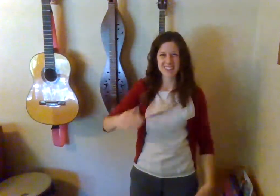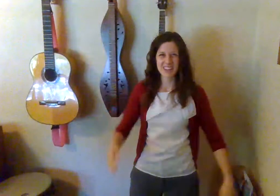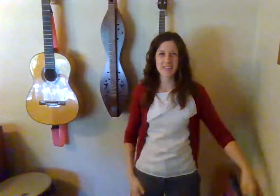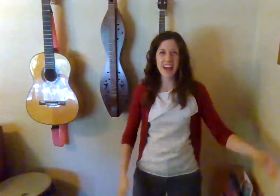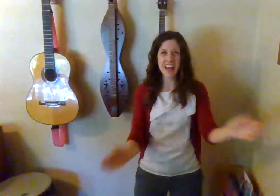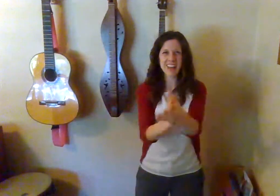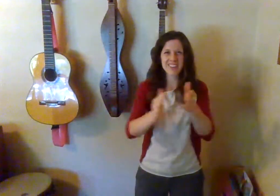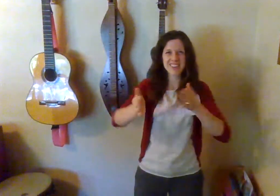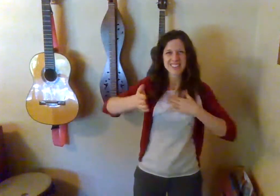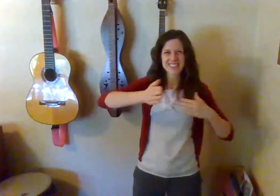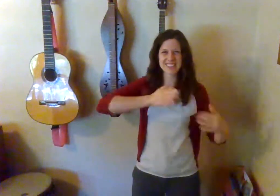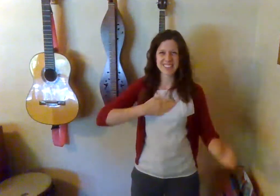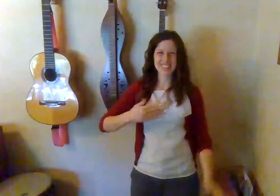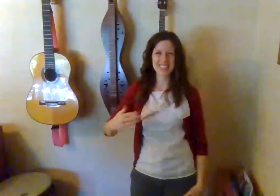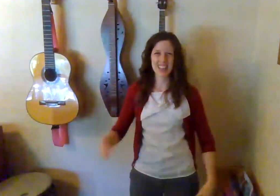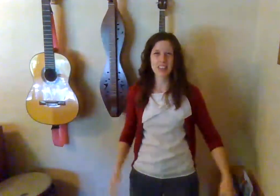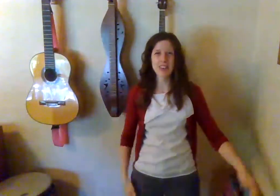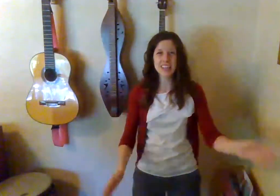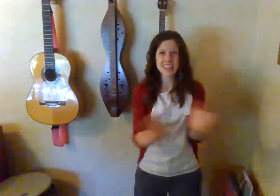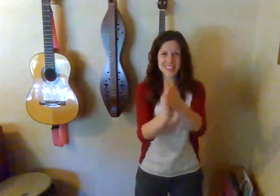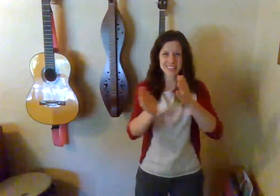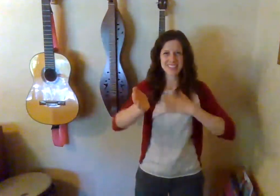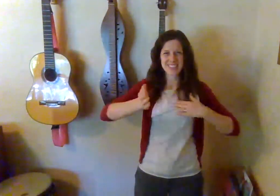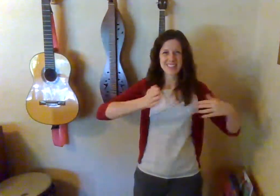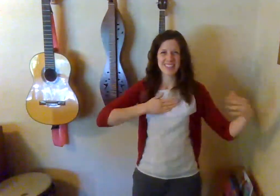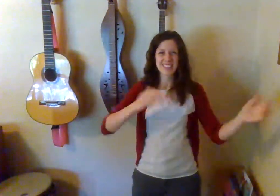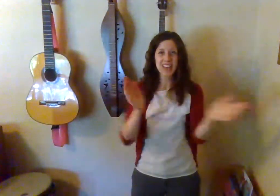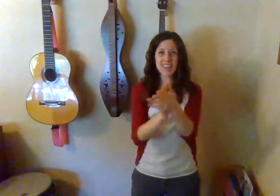Five. Three. Seven.